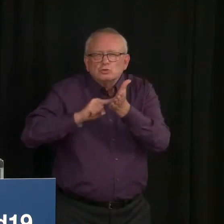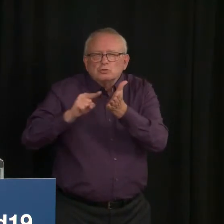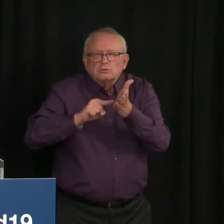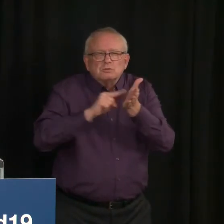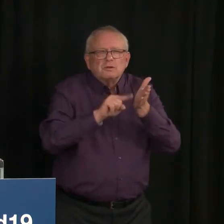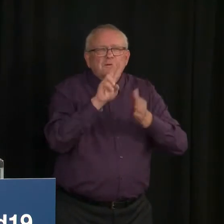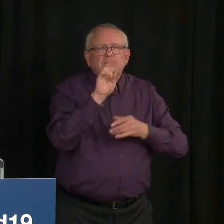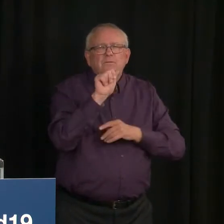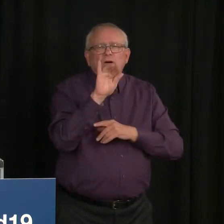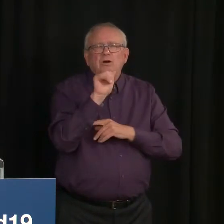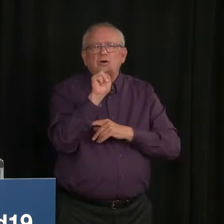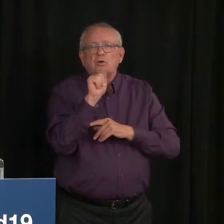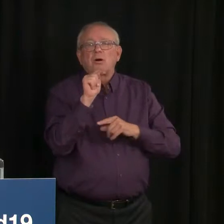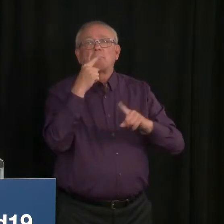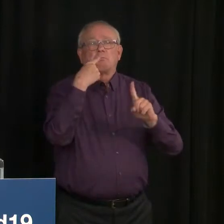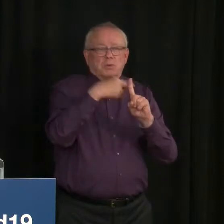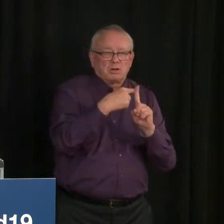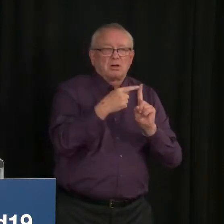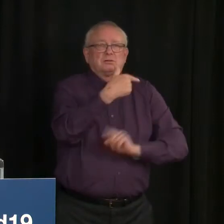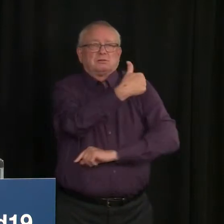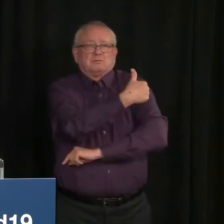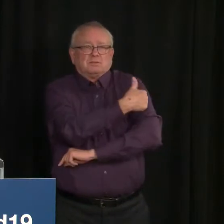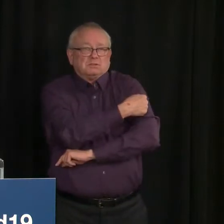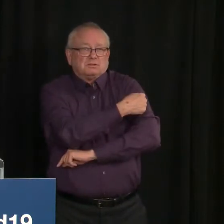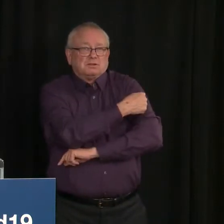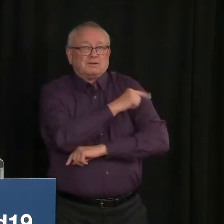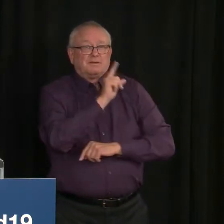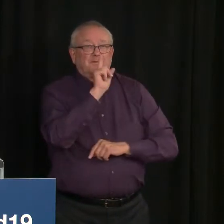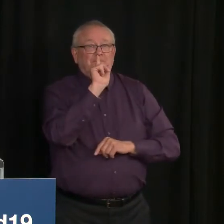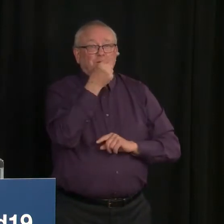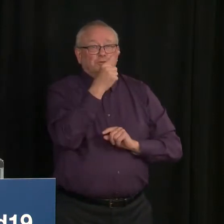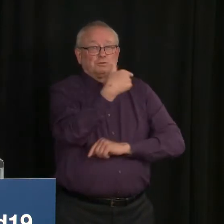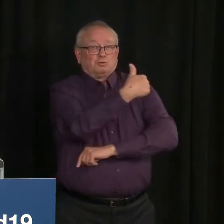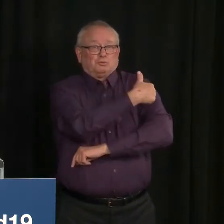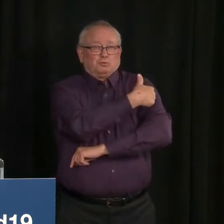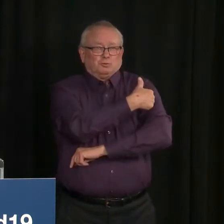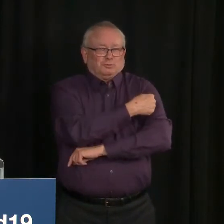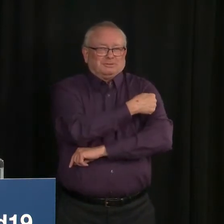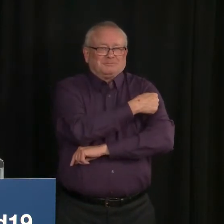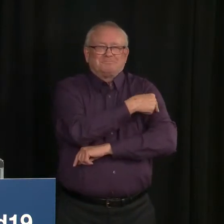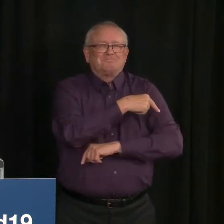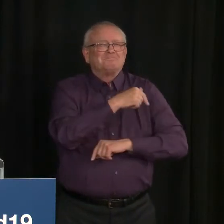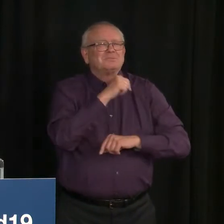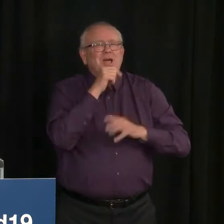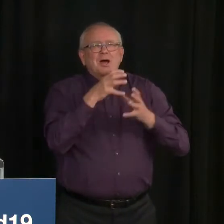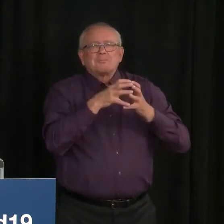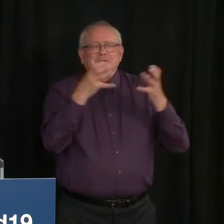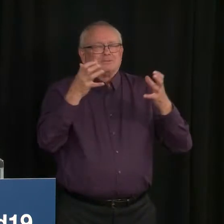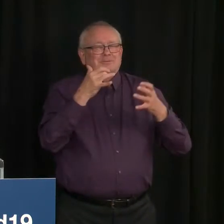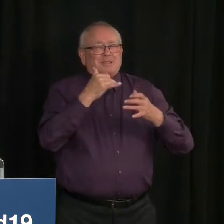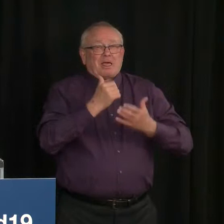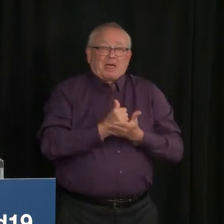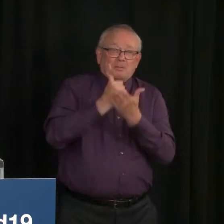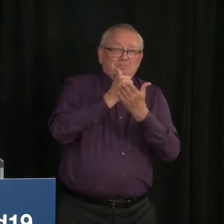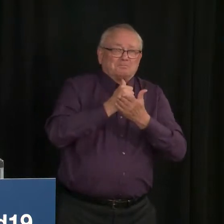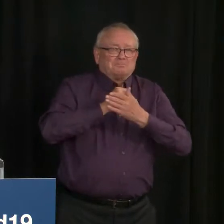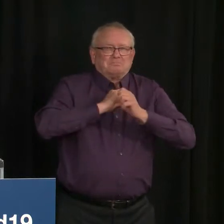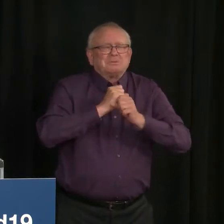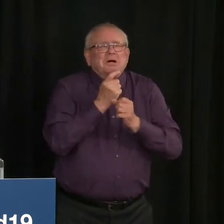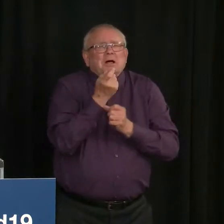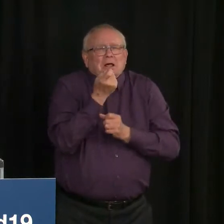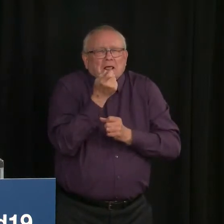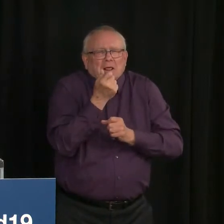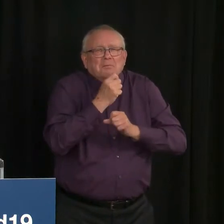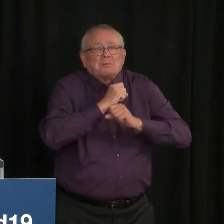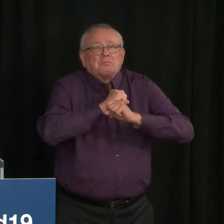that first doses are somewhat less effective. They still appear to provide some protection, and the good news is that 2